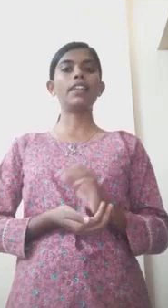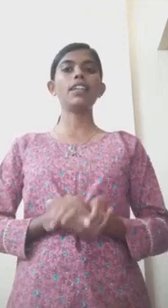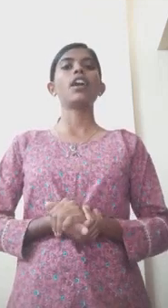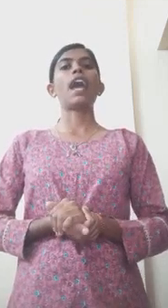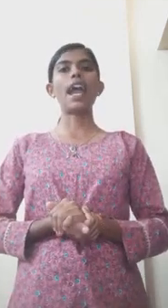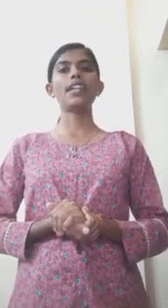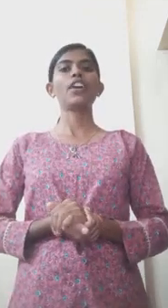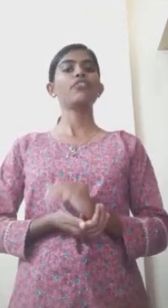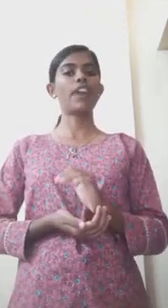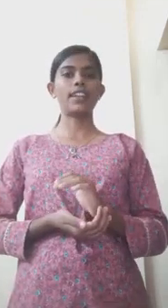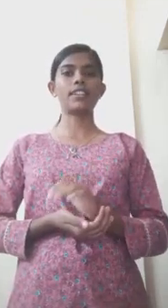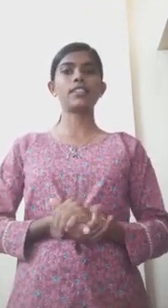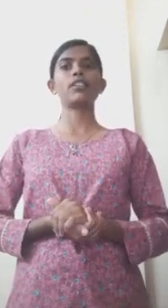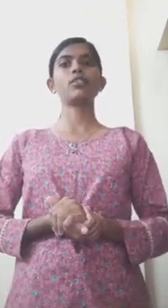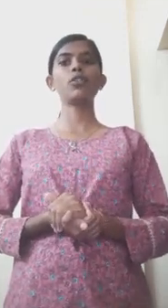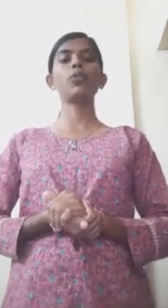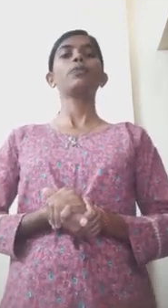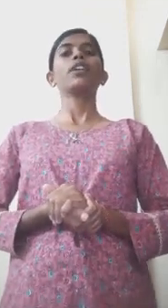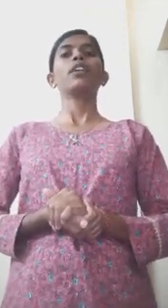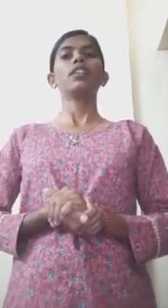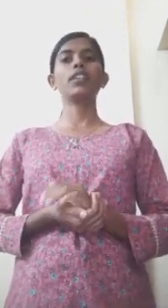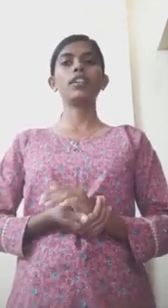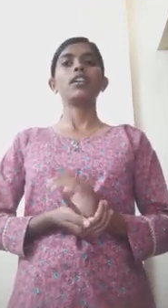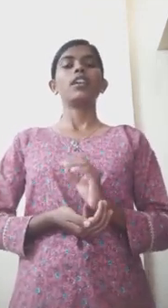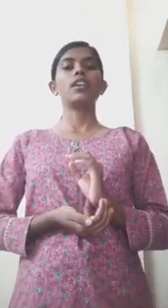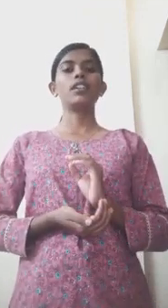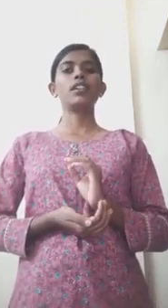cavity and pharynx. So the